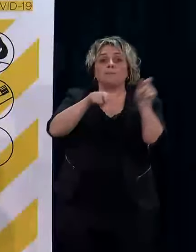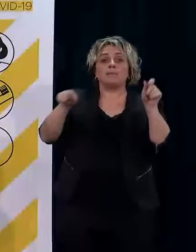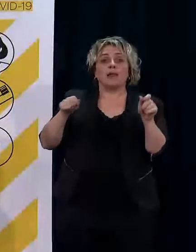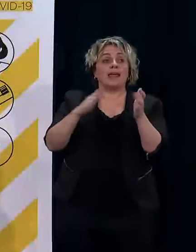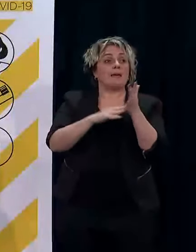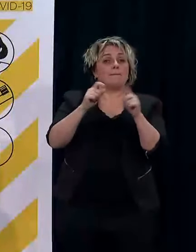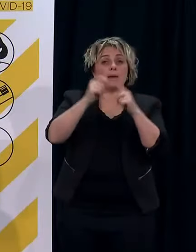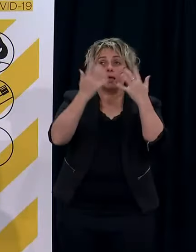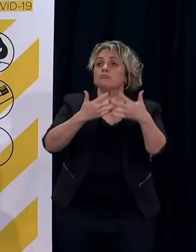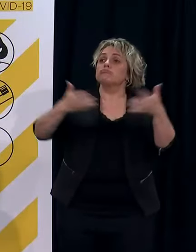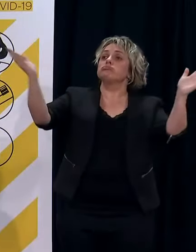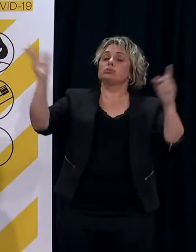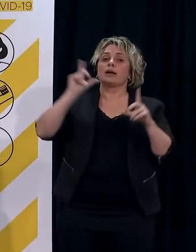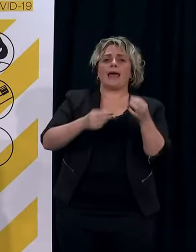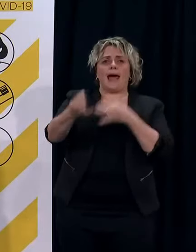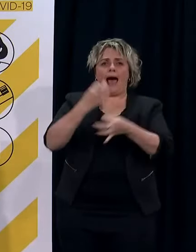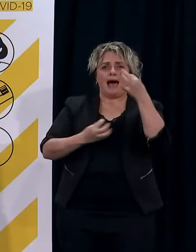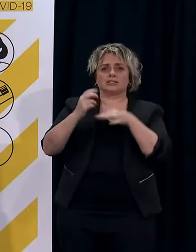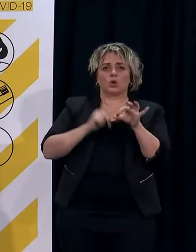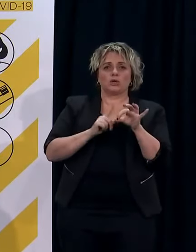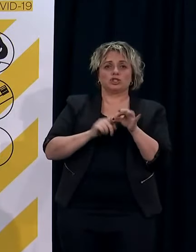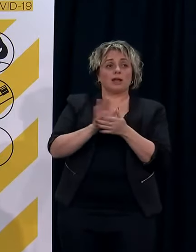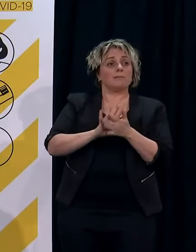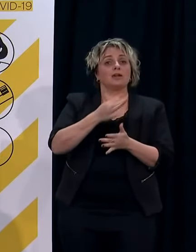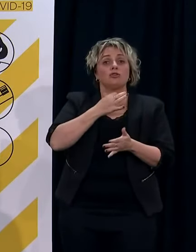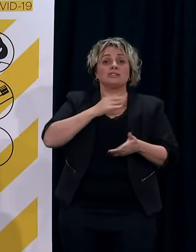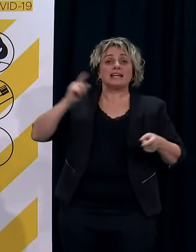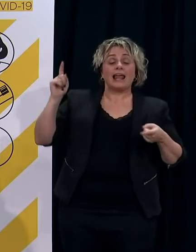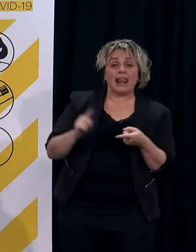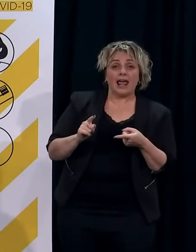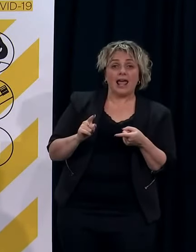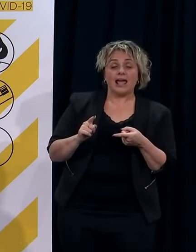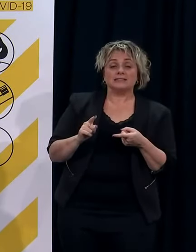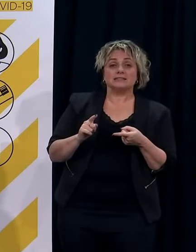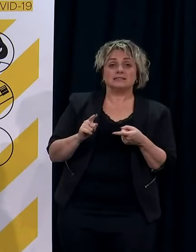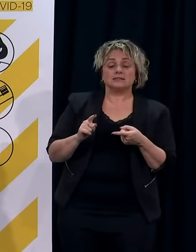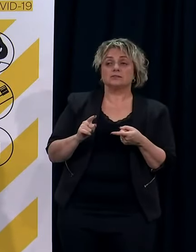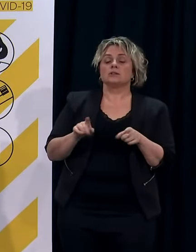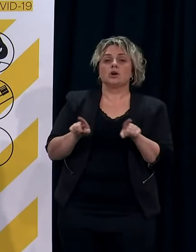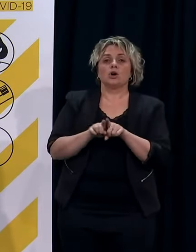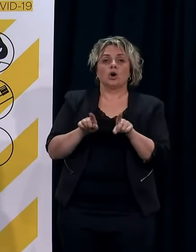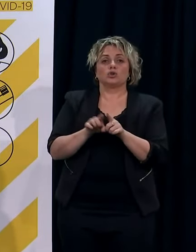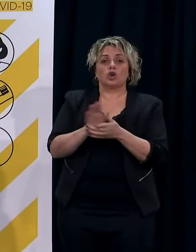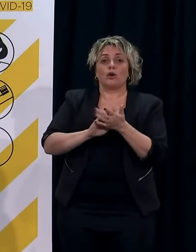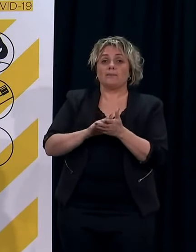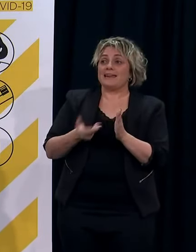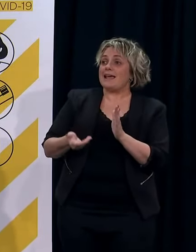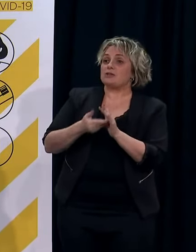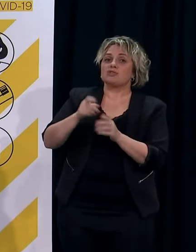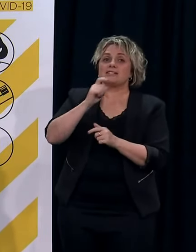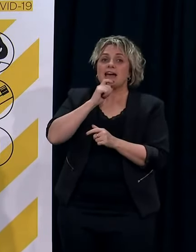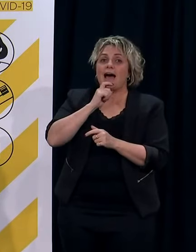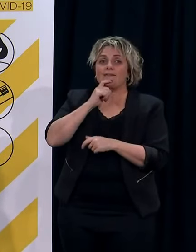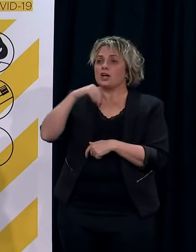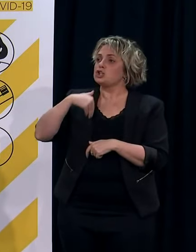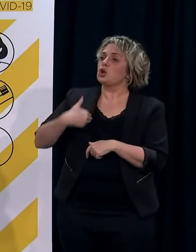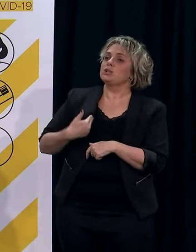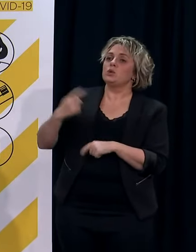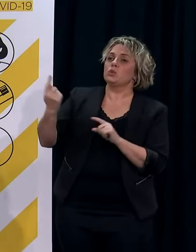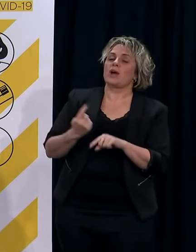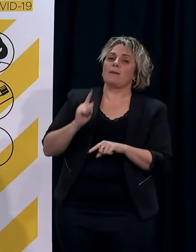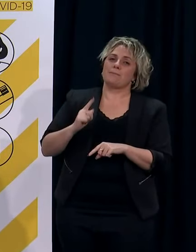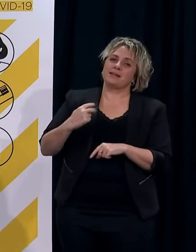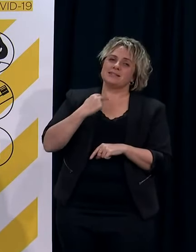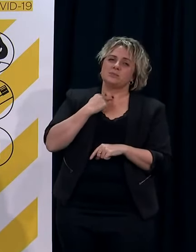across the country in a way that posed no risk to anyone and meant that other staff weren't required to come into this building while we're in alert level